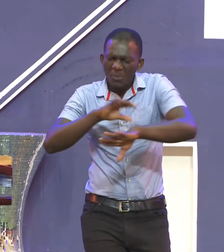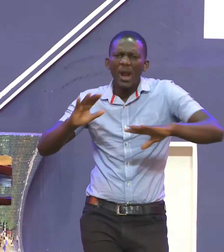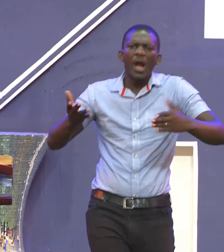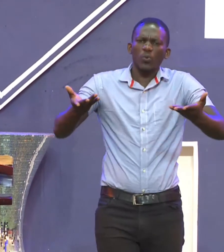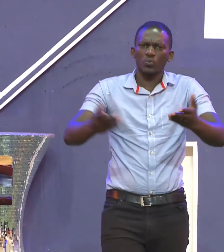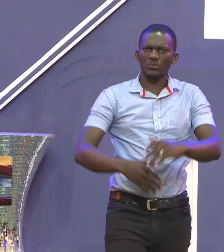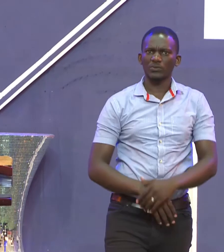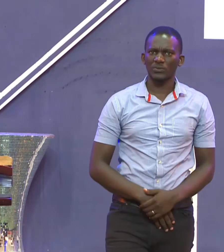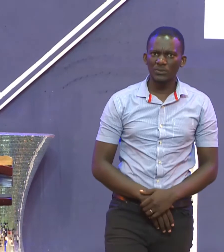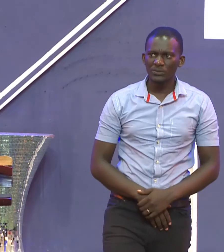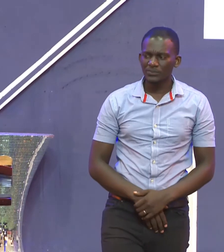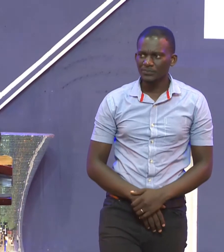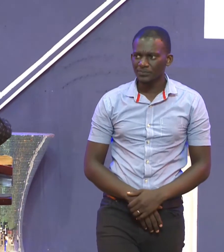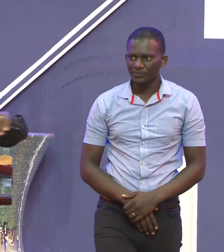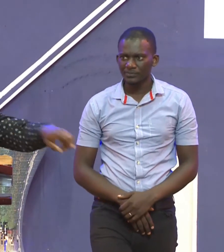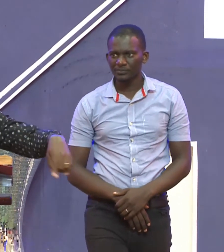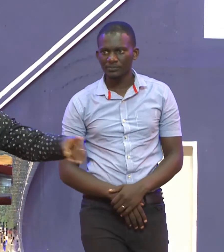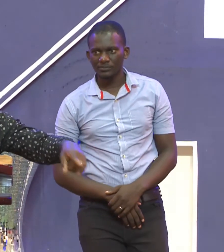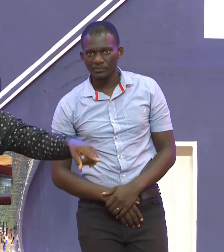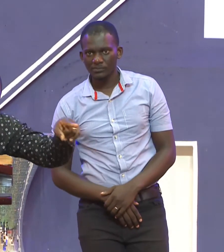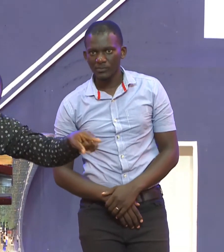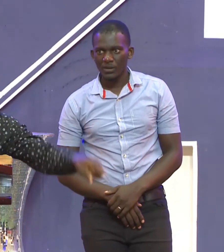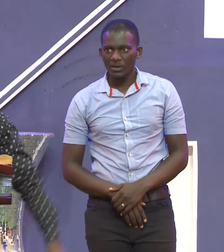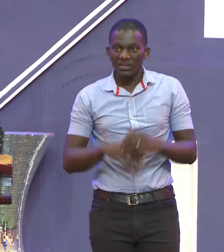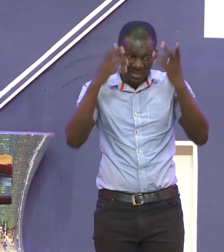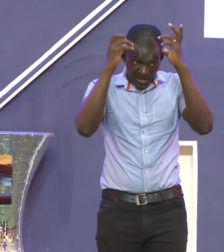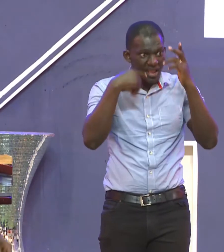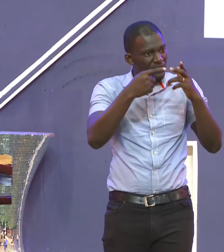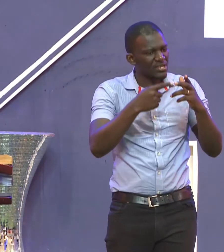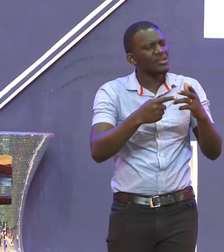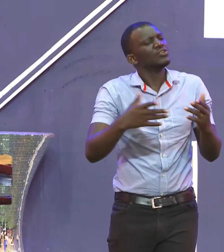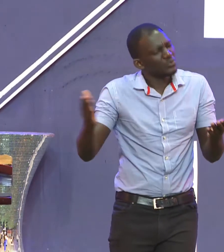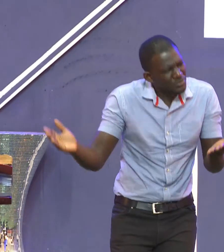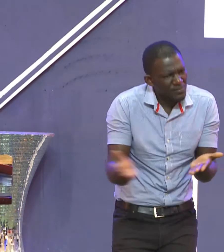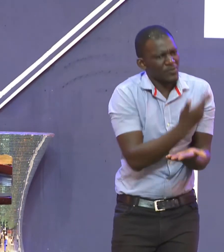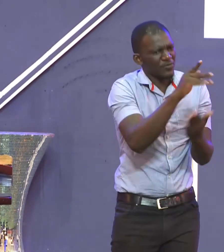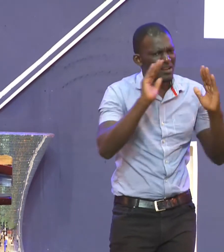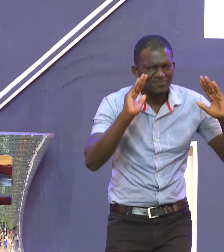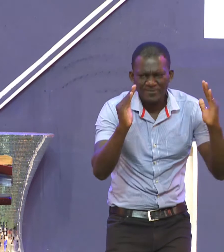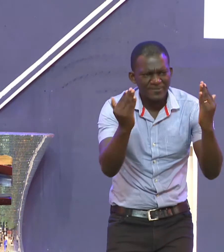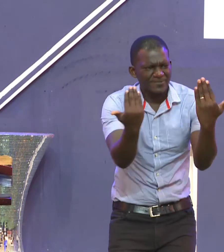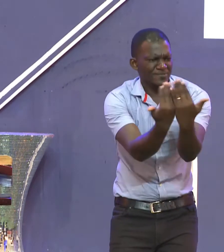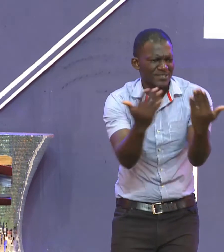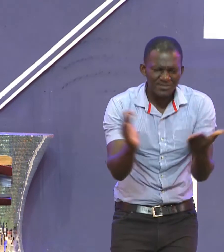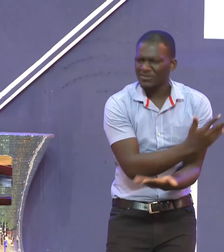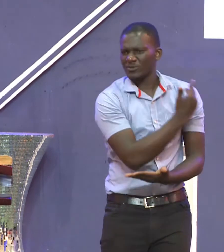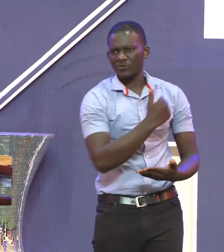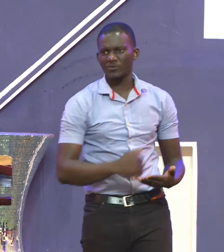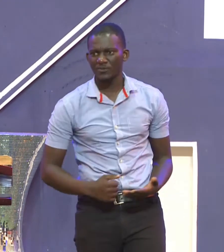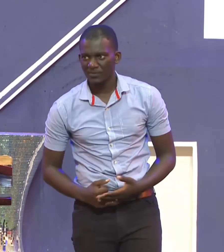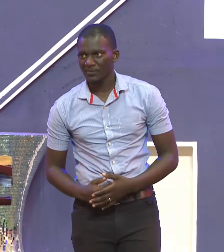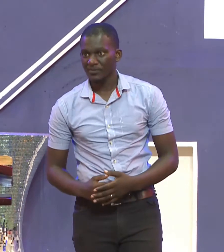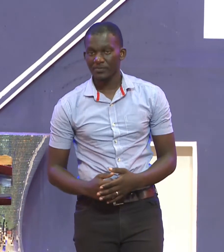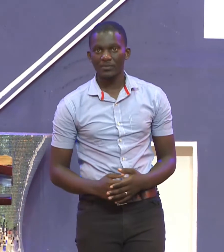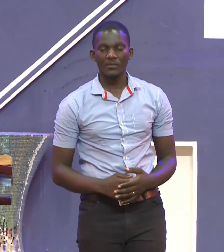that now where can I pass to attack? Era n'amugamba jawo olugo olwo. And the devil told the God that take away that hedge around him.